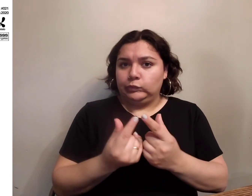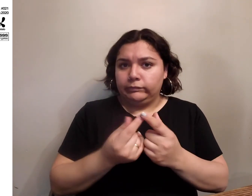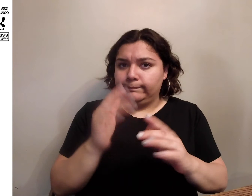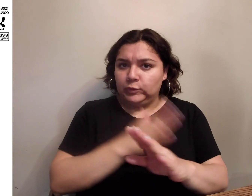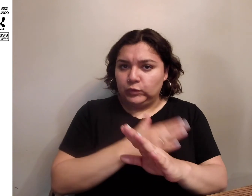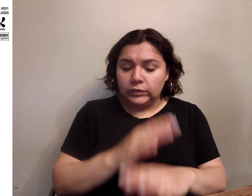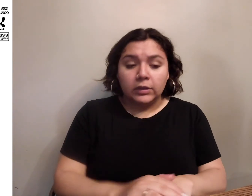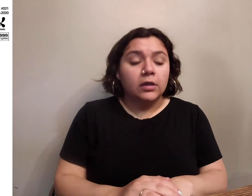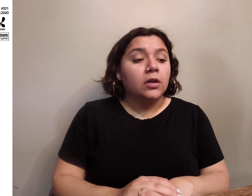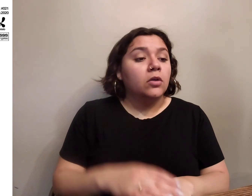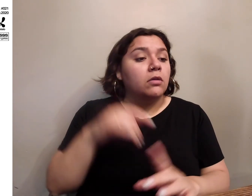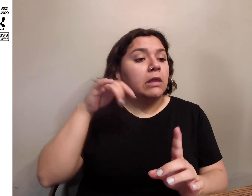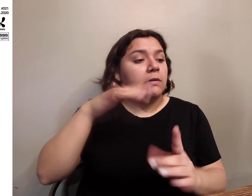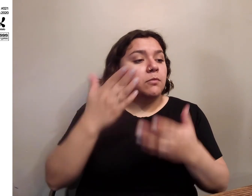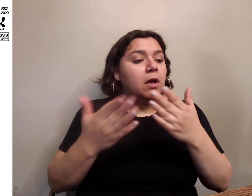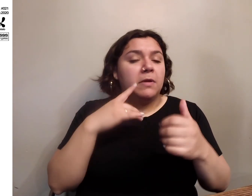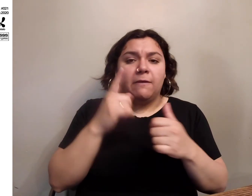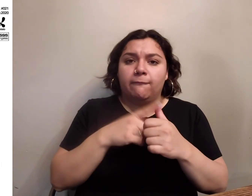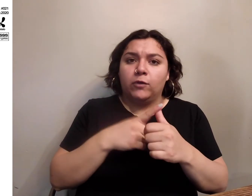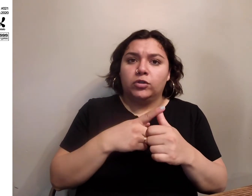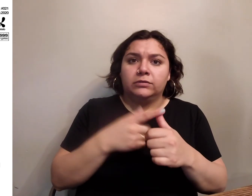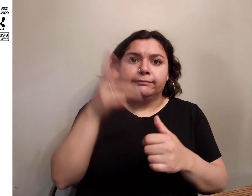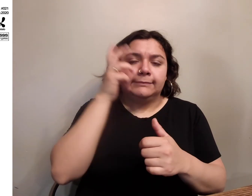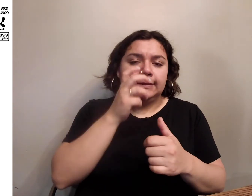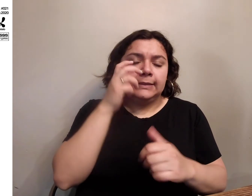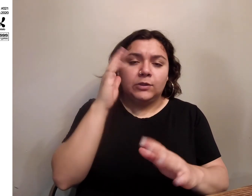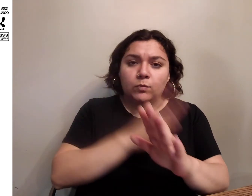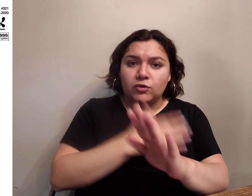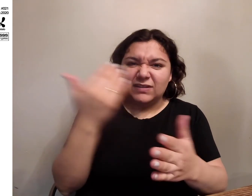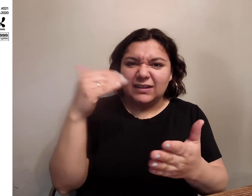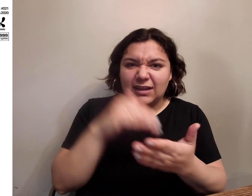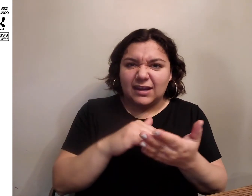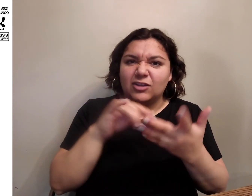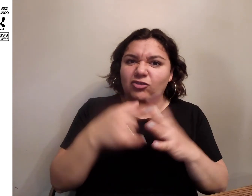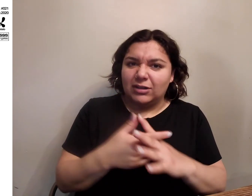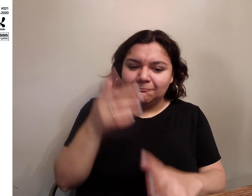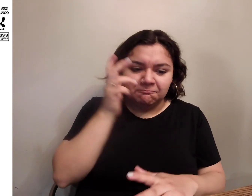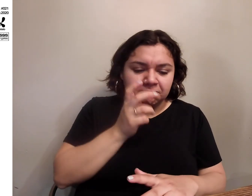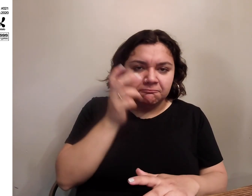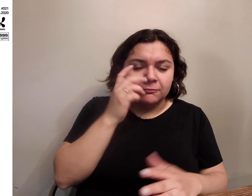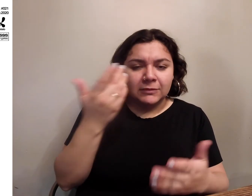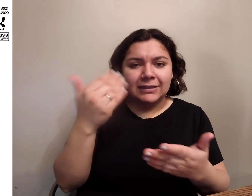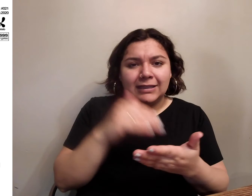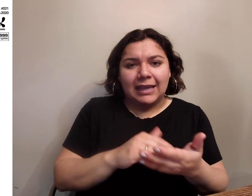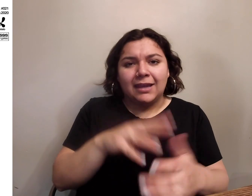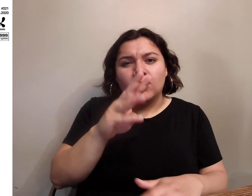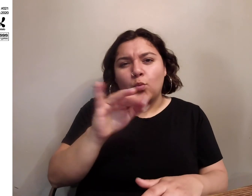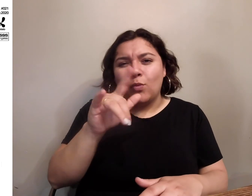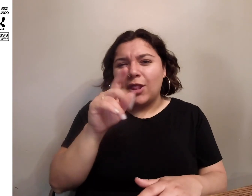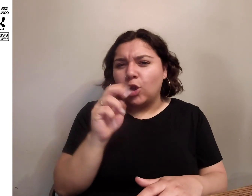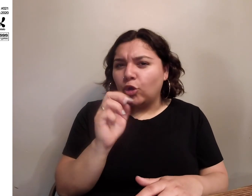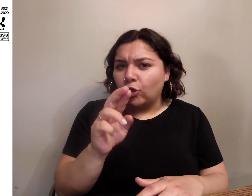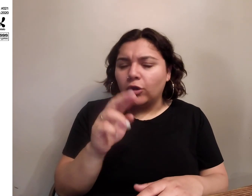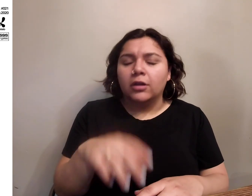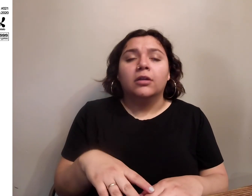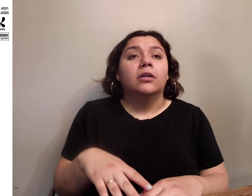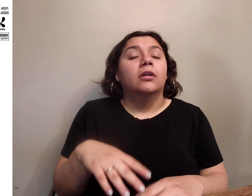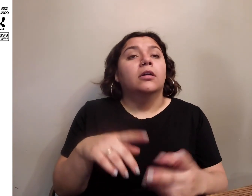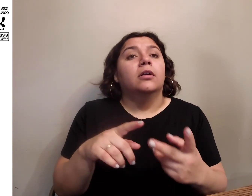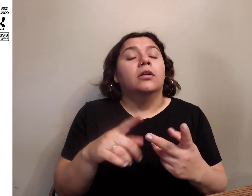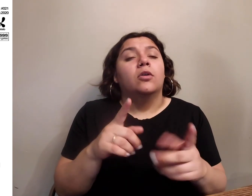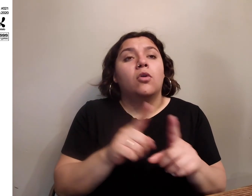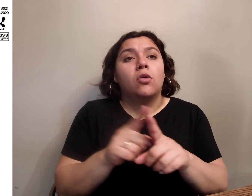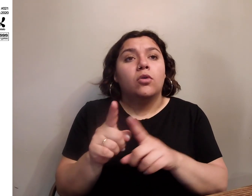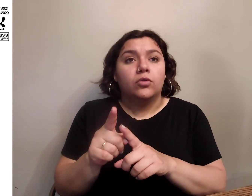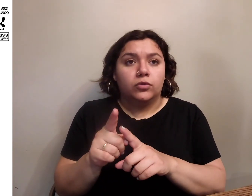was probably the first dip in. I went back and started listening to Willner, and then also picked up